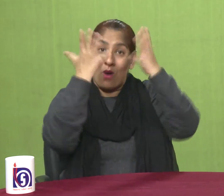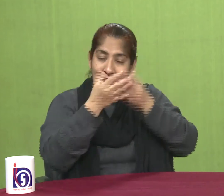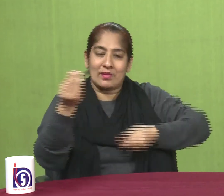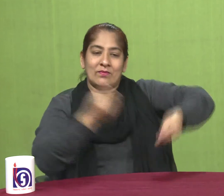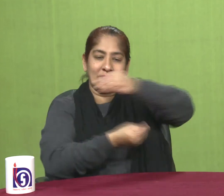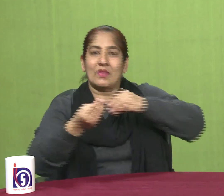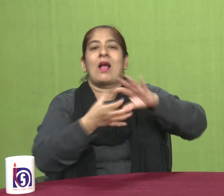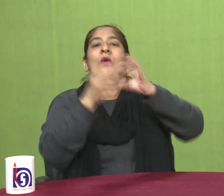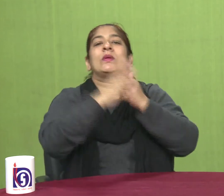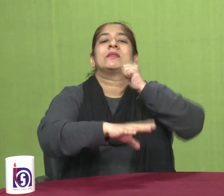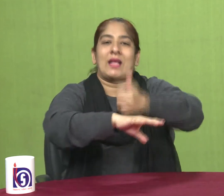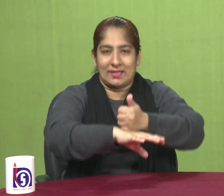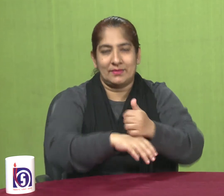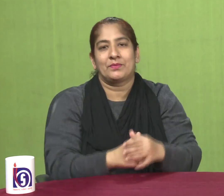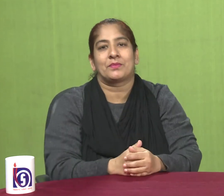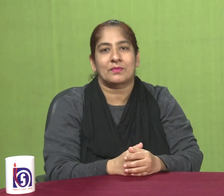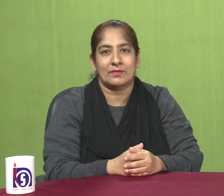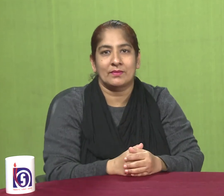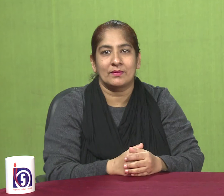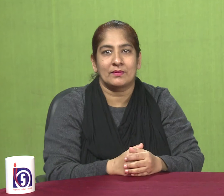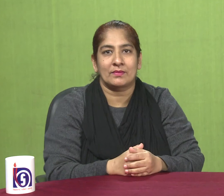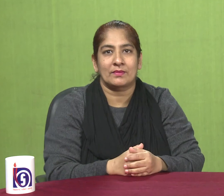Now WTO looks after all the trades.